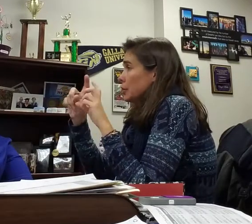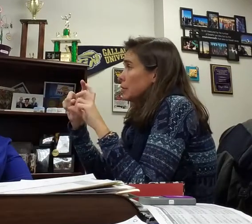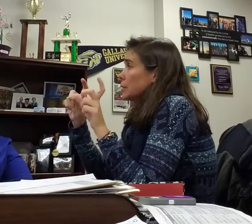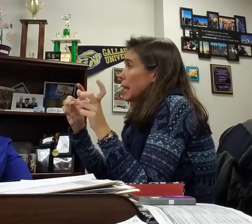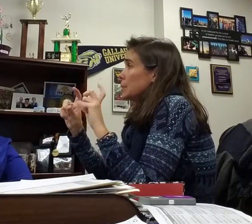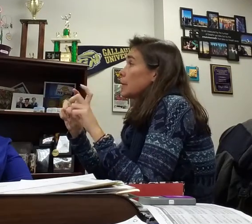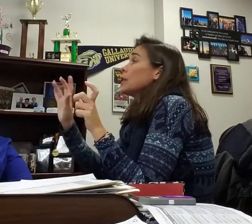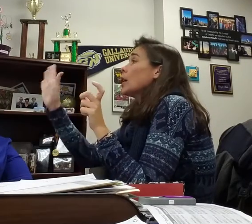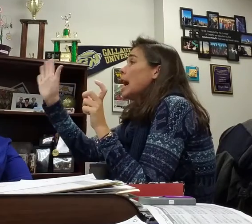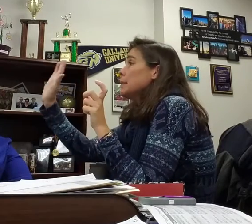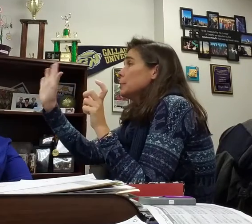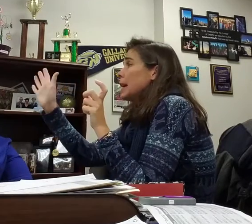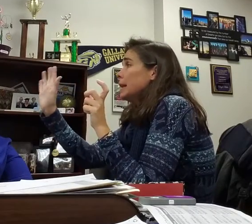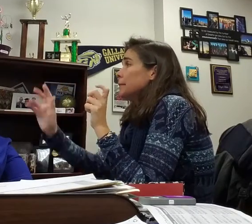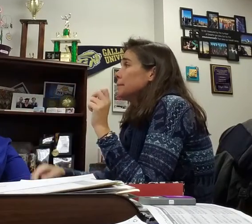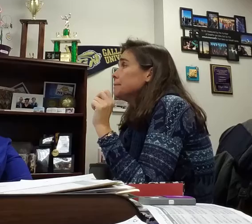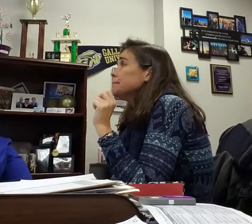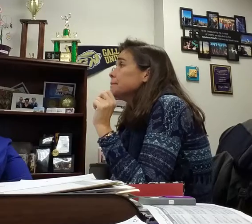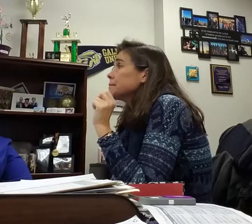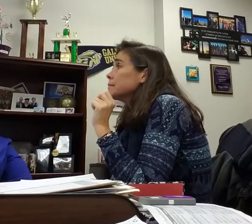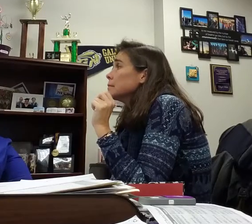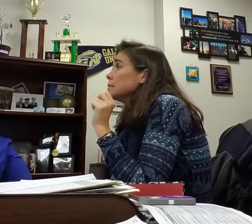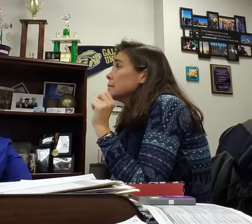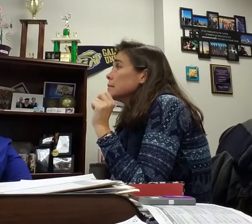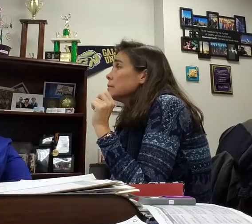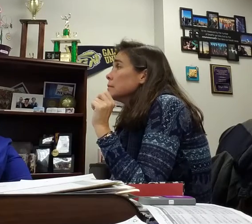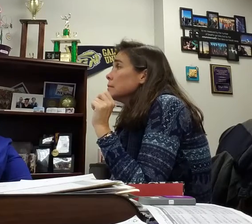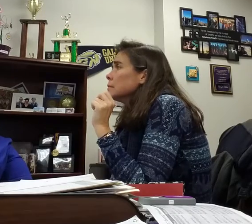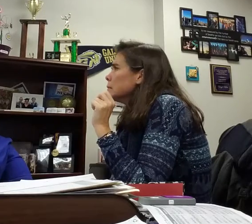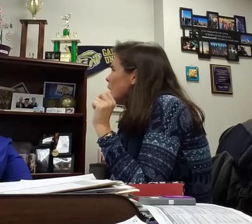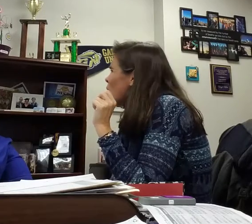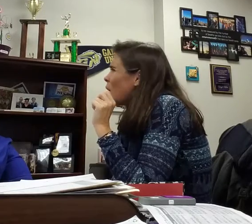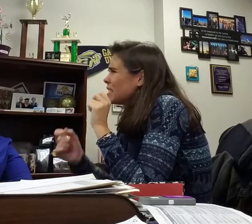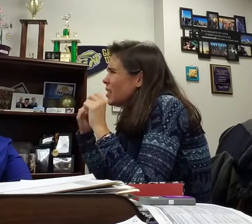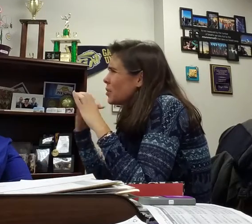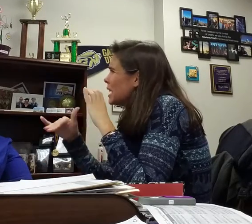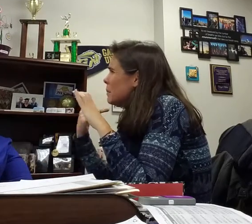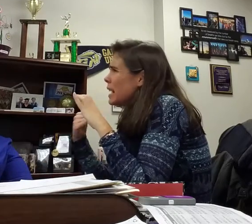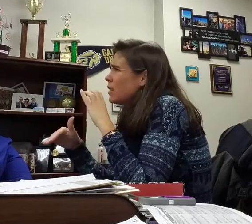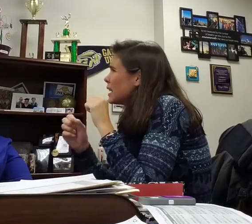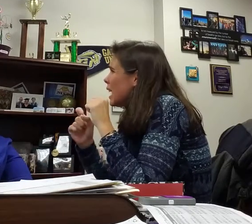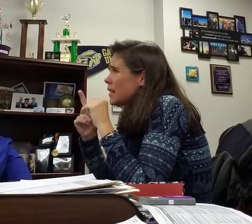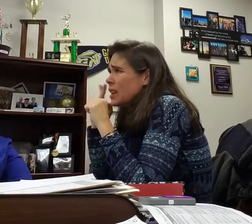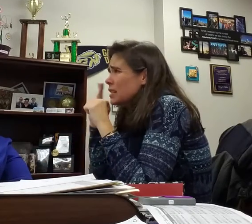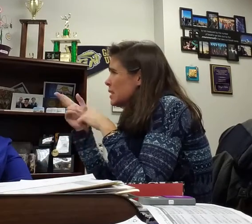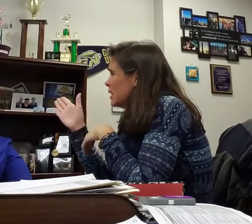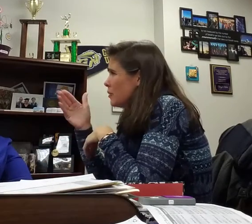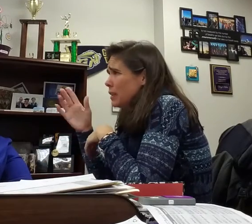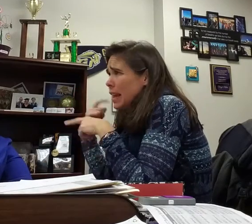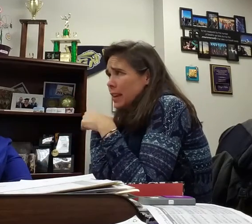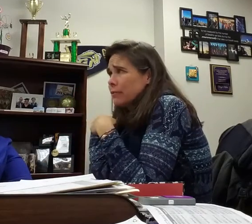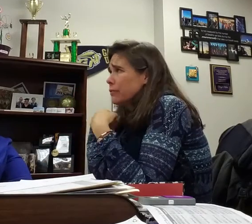little names on the card. Hi, Miss Betty. Have you seen a flag? No, I saw your USA email, flag? and I have not seen a flag